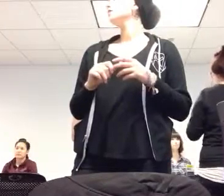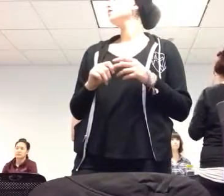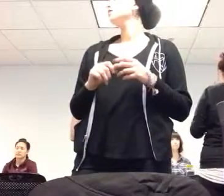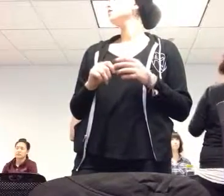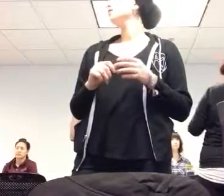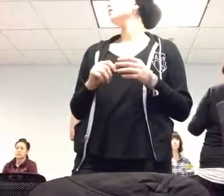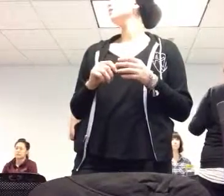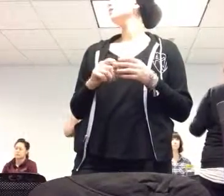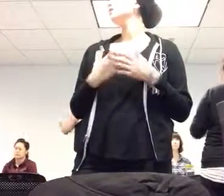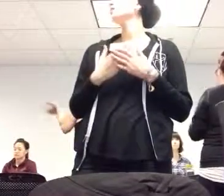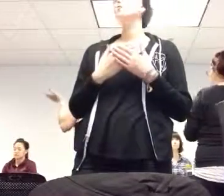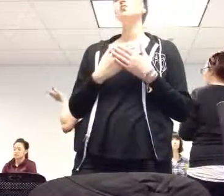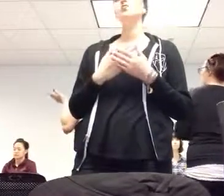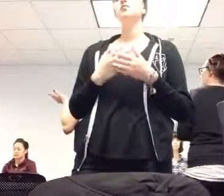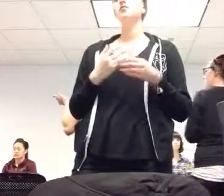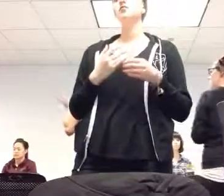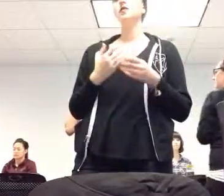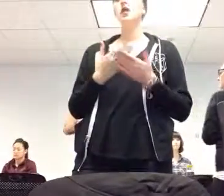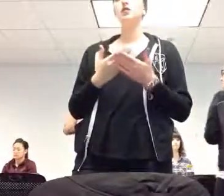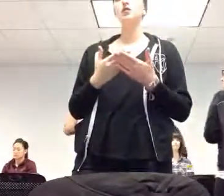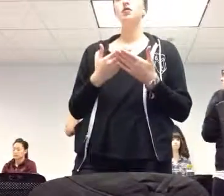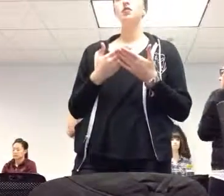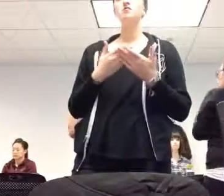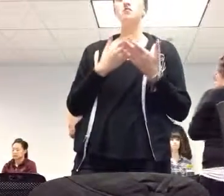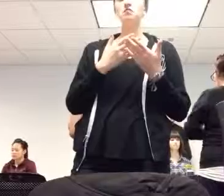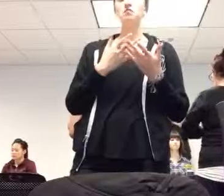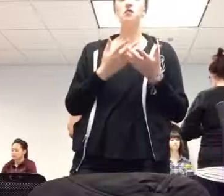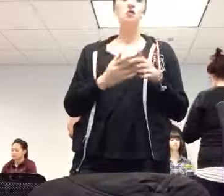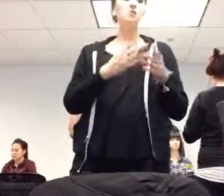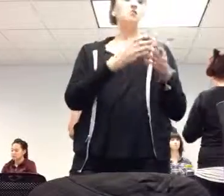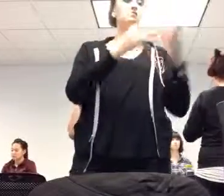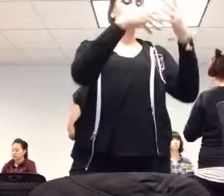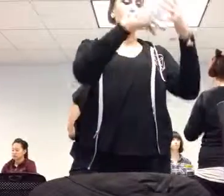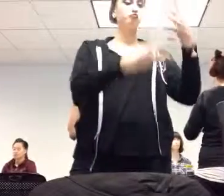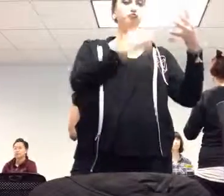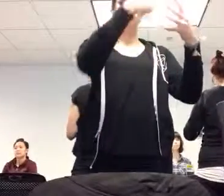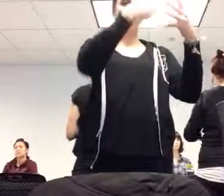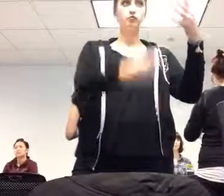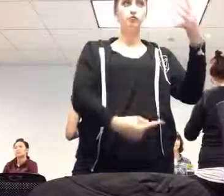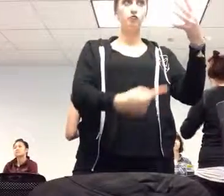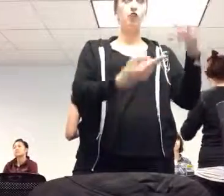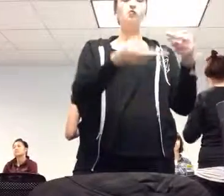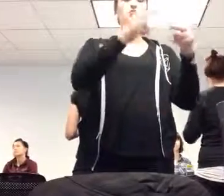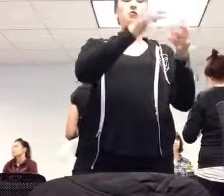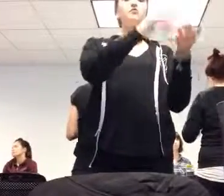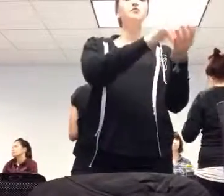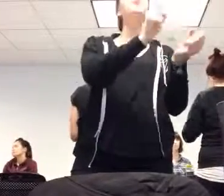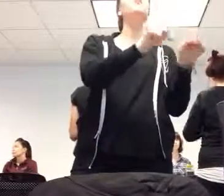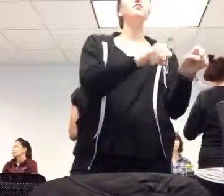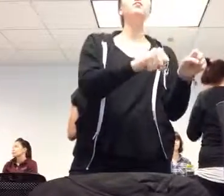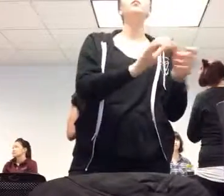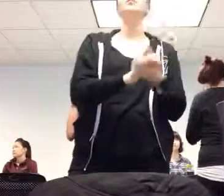be rebuilt, can be replaced, but probably the biggest loss, and there again, in any